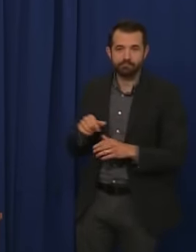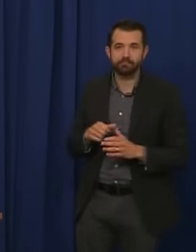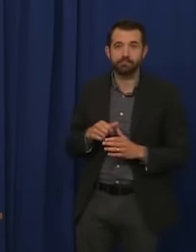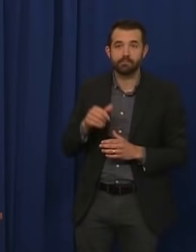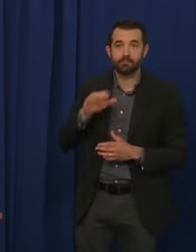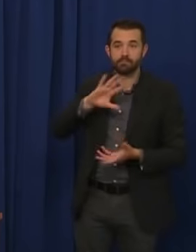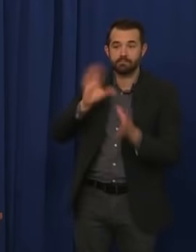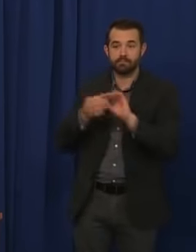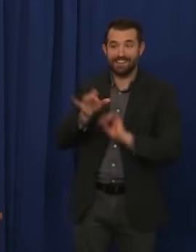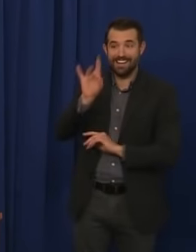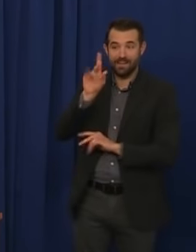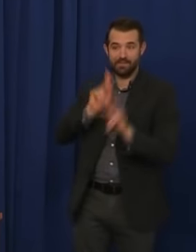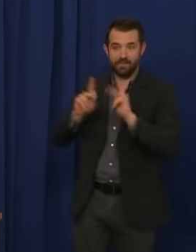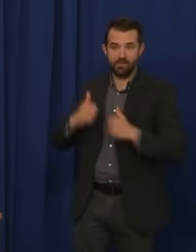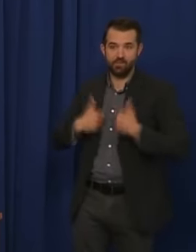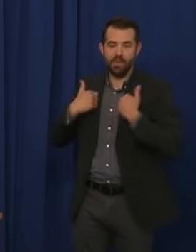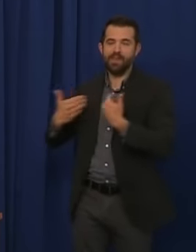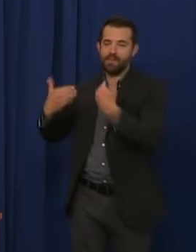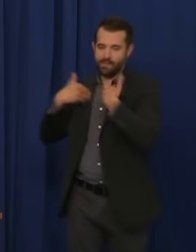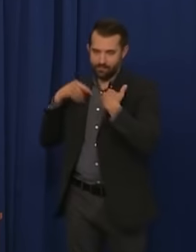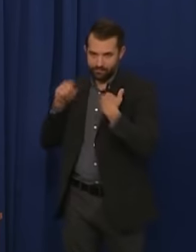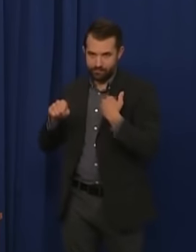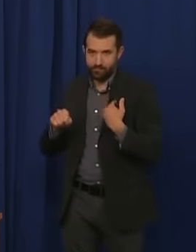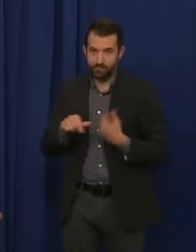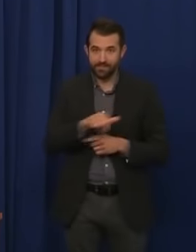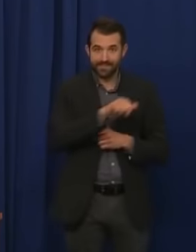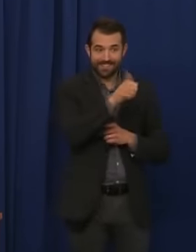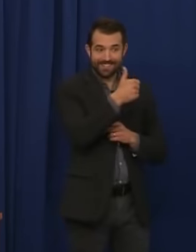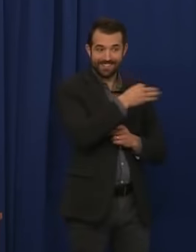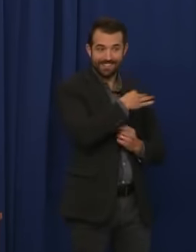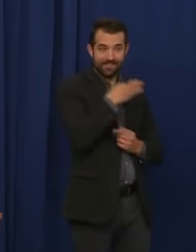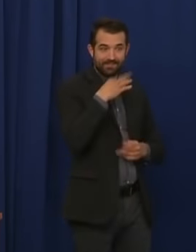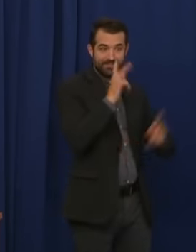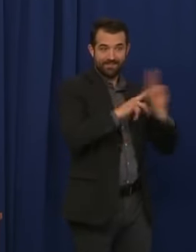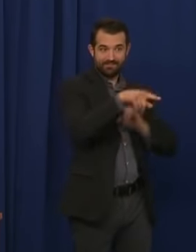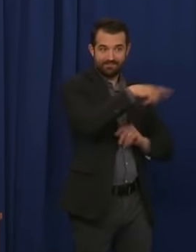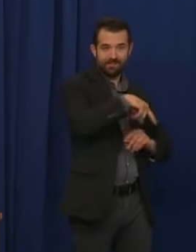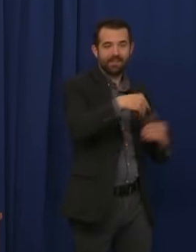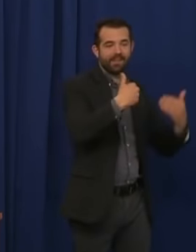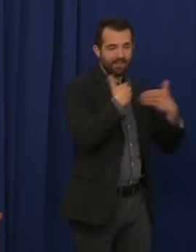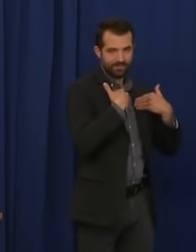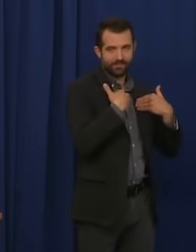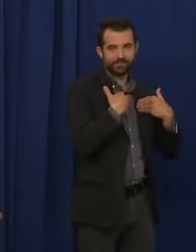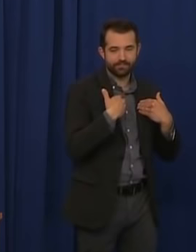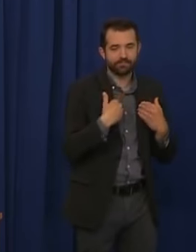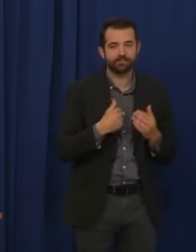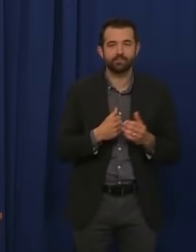residents, 10 staff, who have been infected with COVID-19.